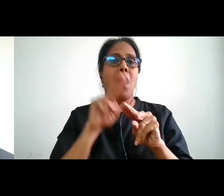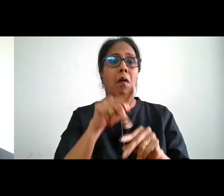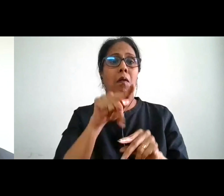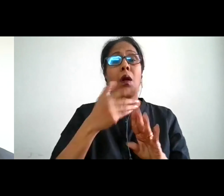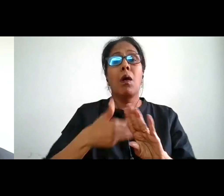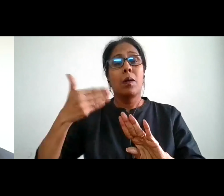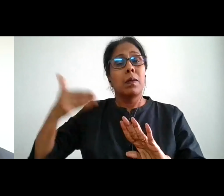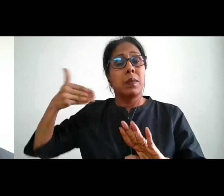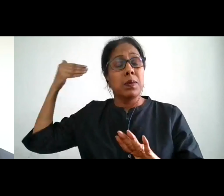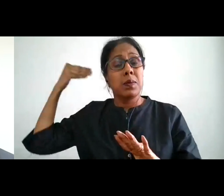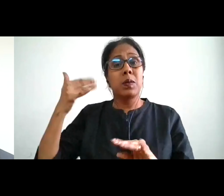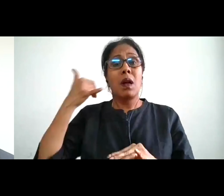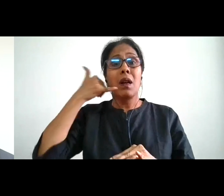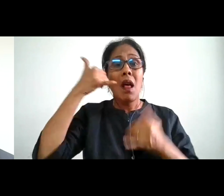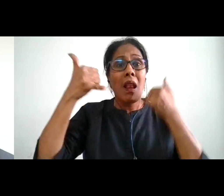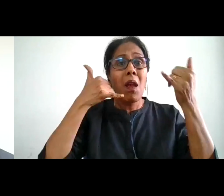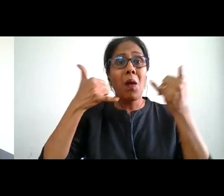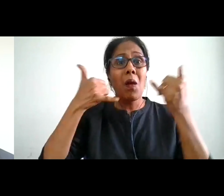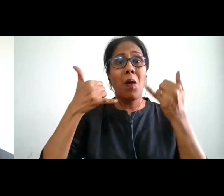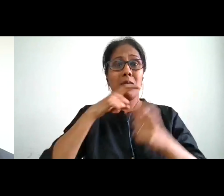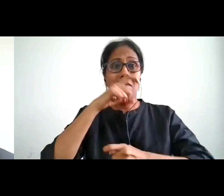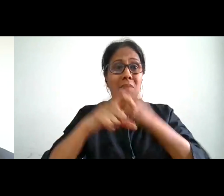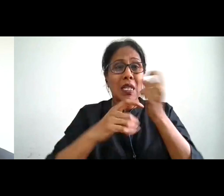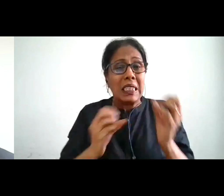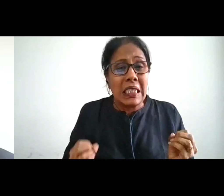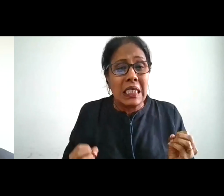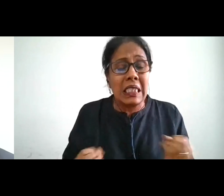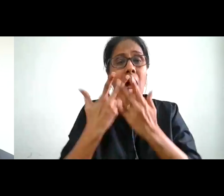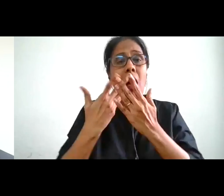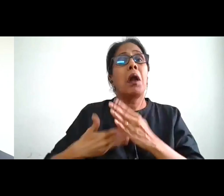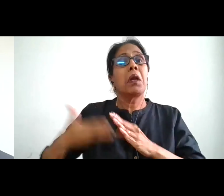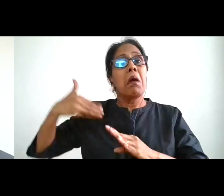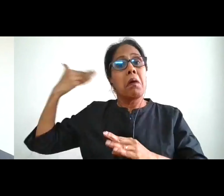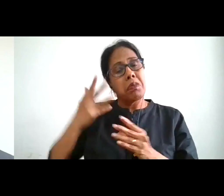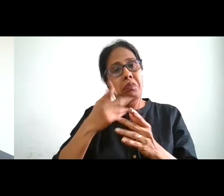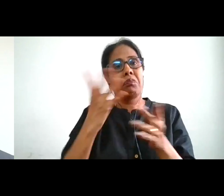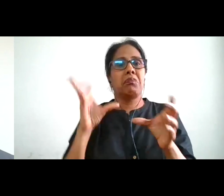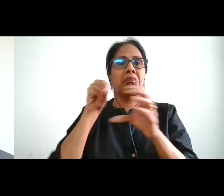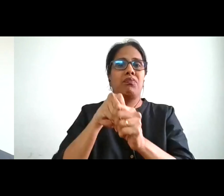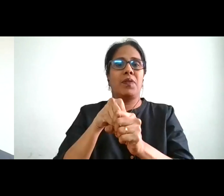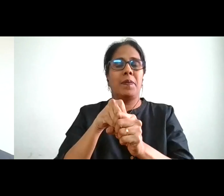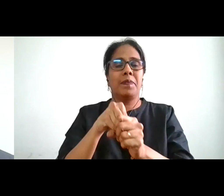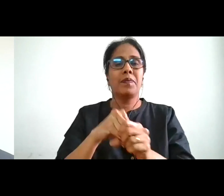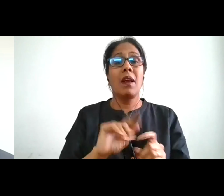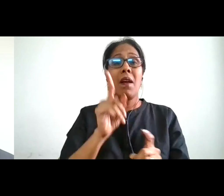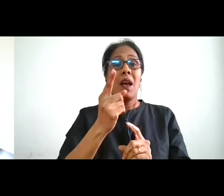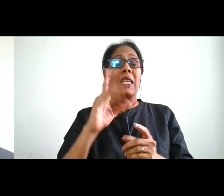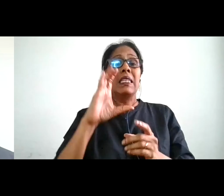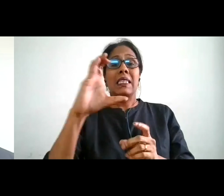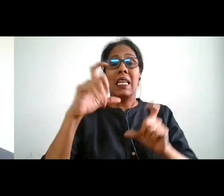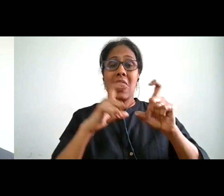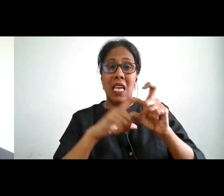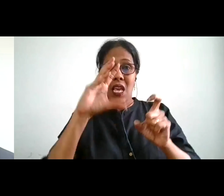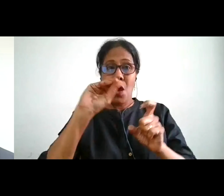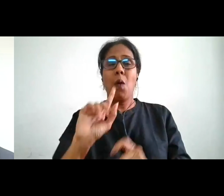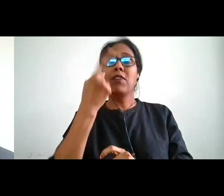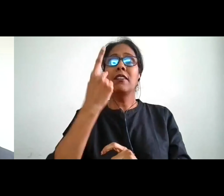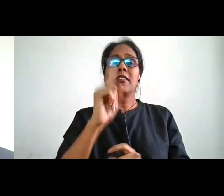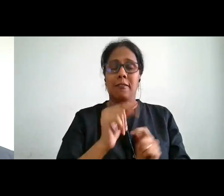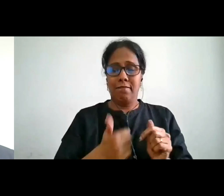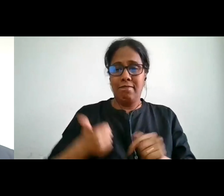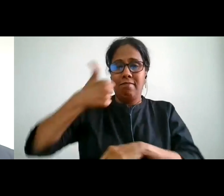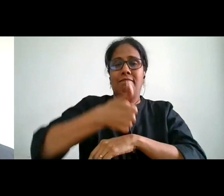its very inception and was the first CEO of Sterling Cellular at Delhi. He established and led CIOAI for 12 years